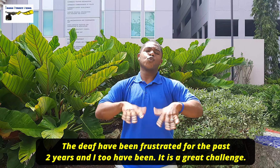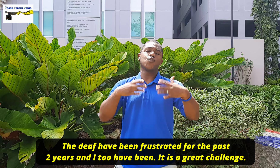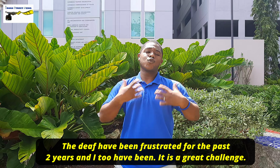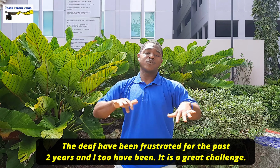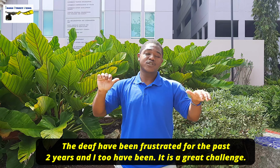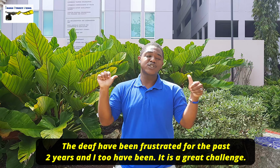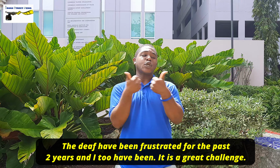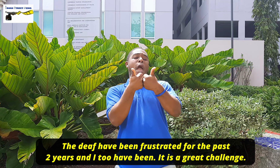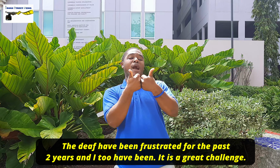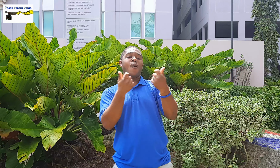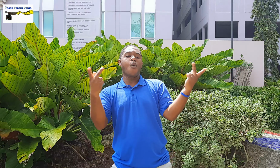challenge.